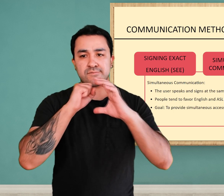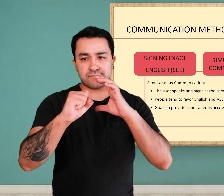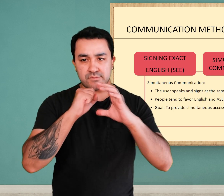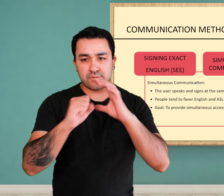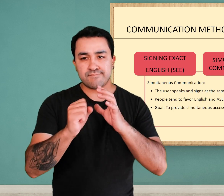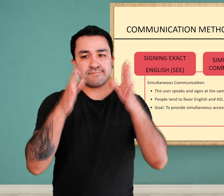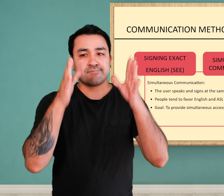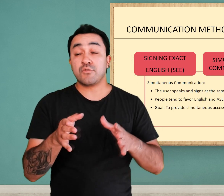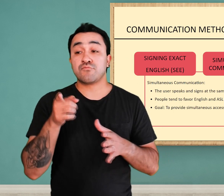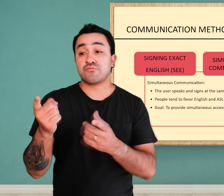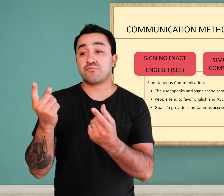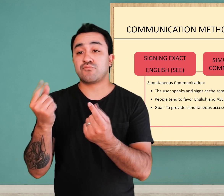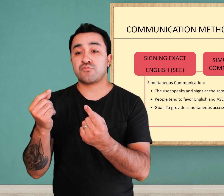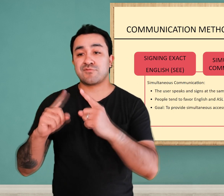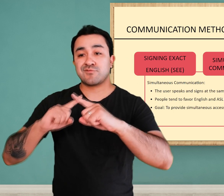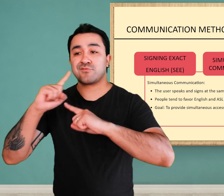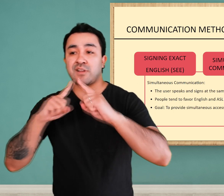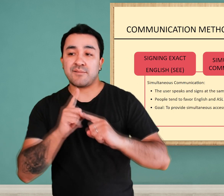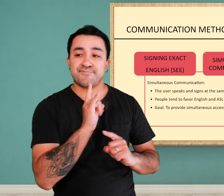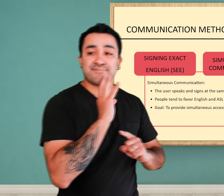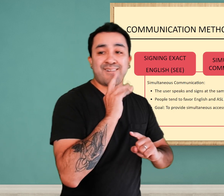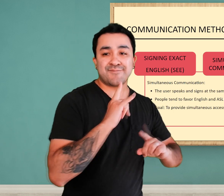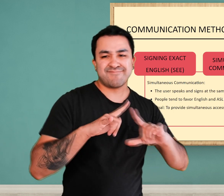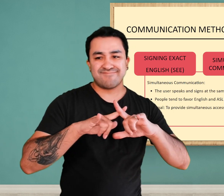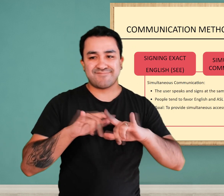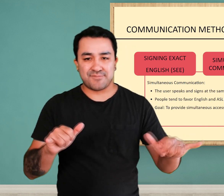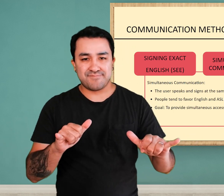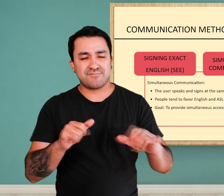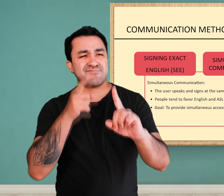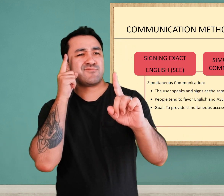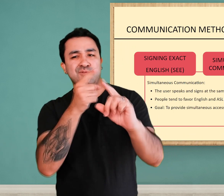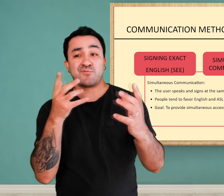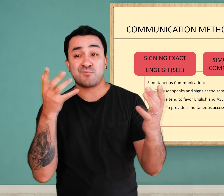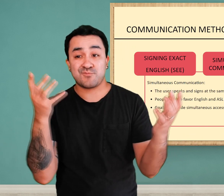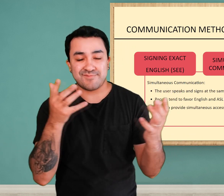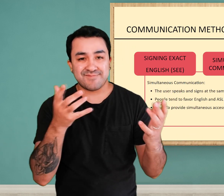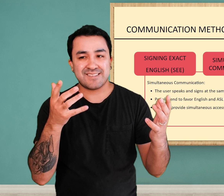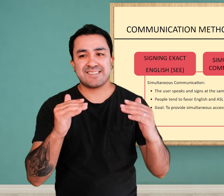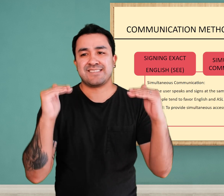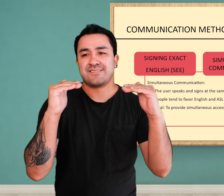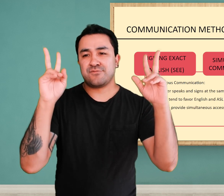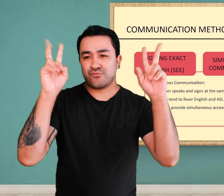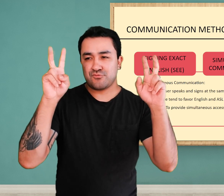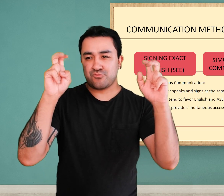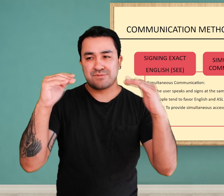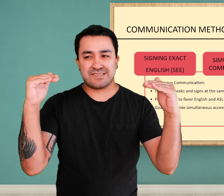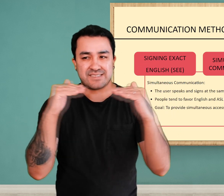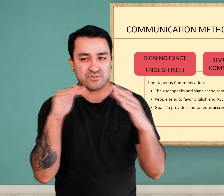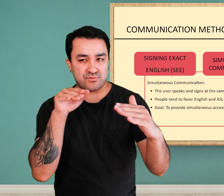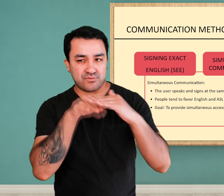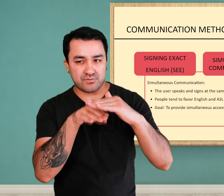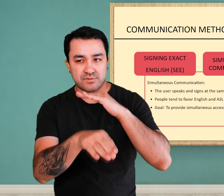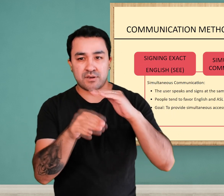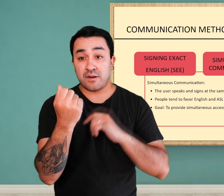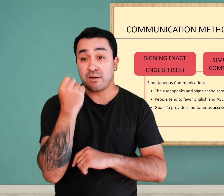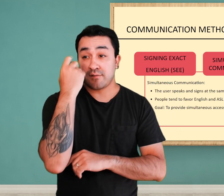Simultaneous communication, also known as SIMCOM, as the name suggests, the person uses both a spoken and sign language